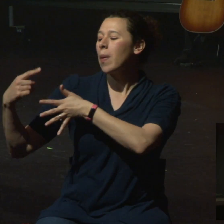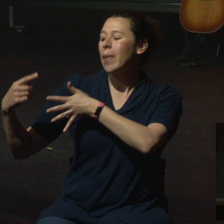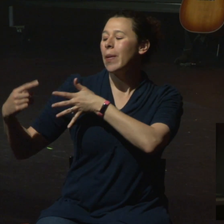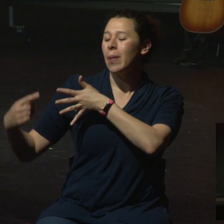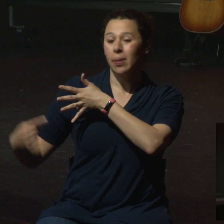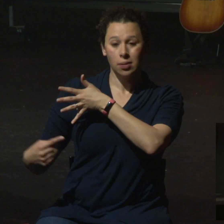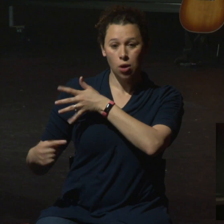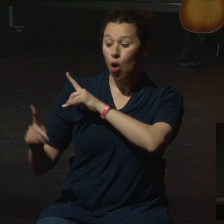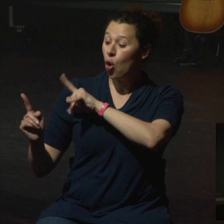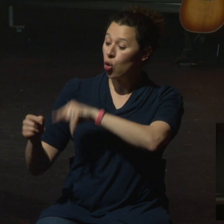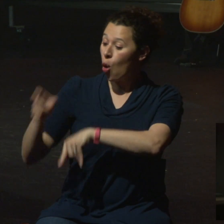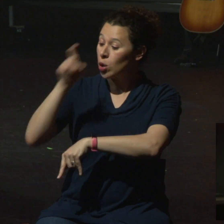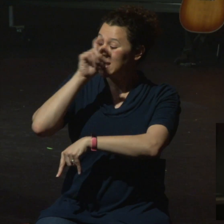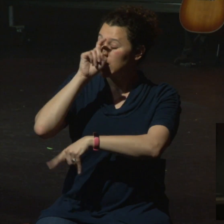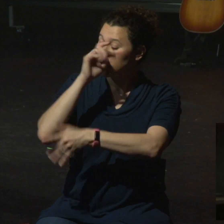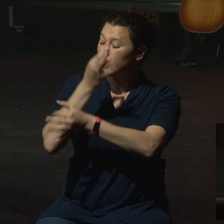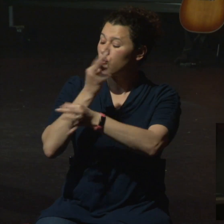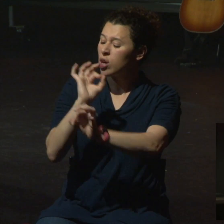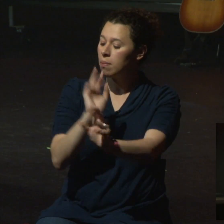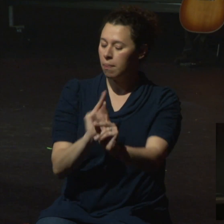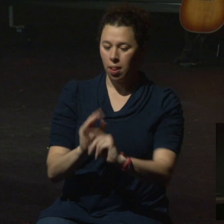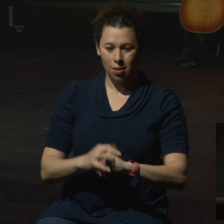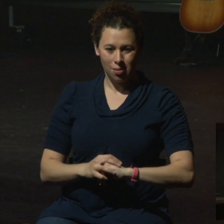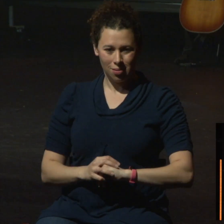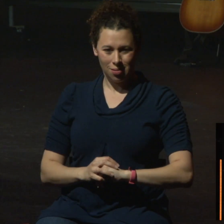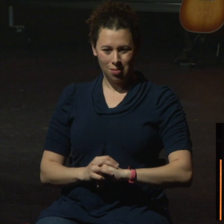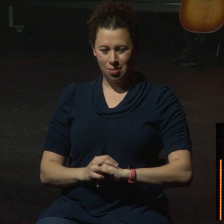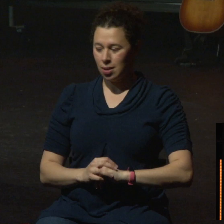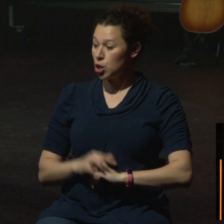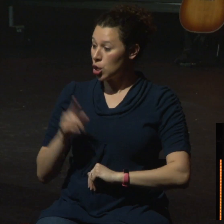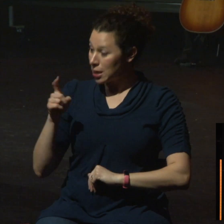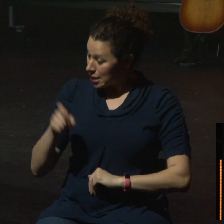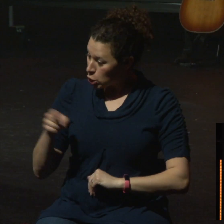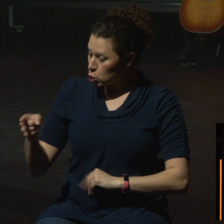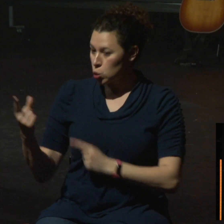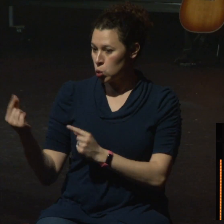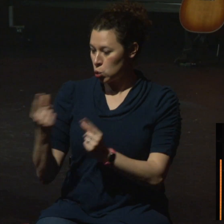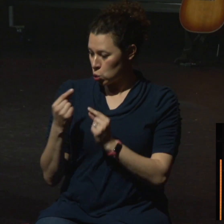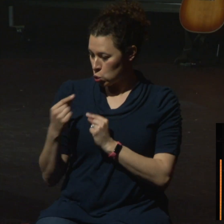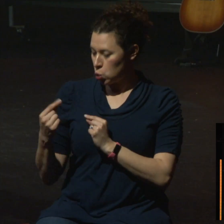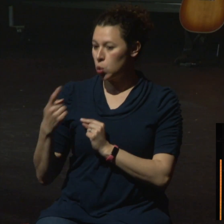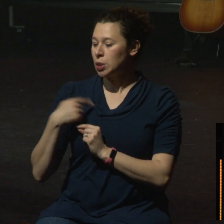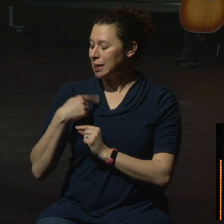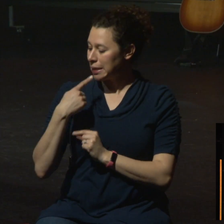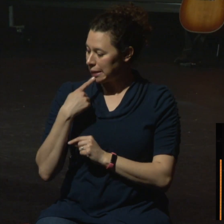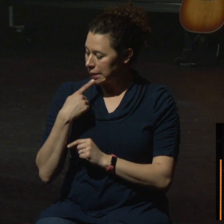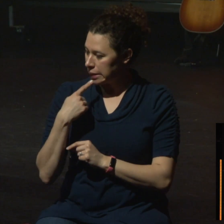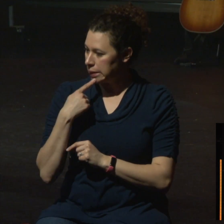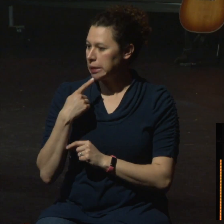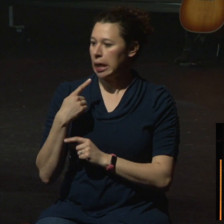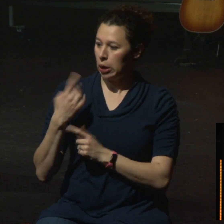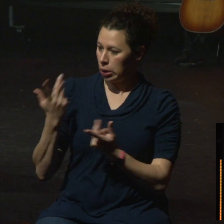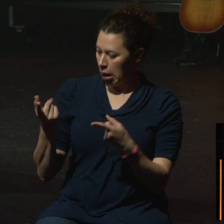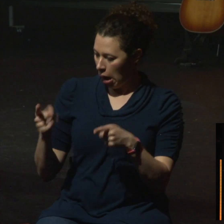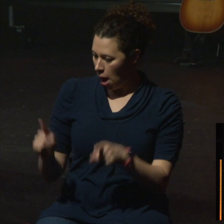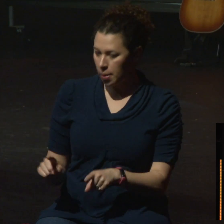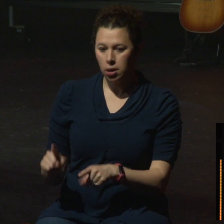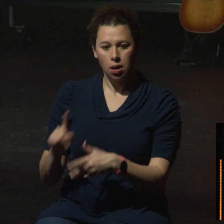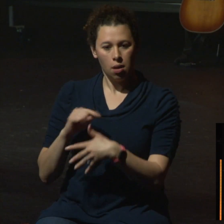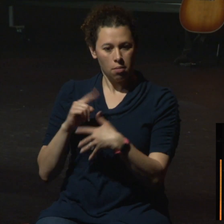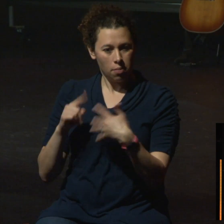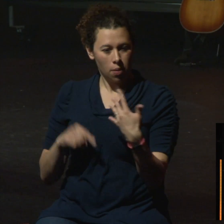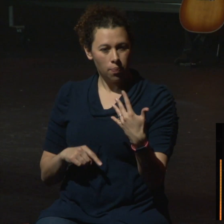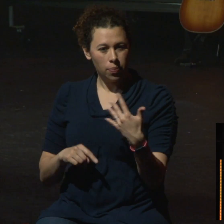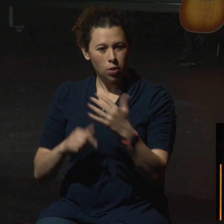people. Here's what I'm going to do. Here's what I need you to say. Here's what's going to happen, so on and so forth. Worship needs to